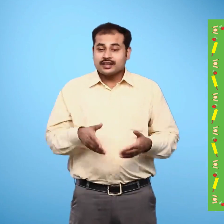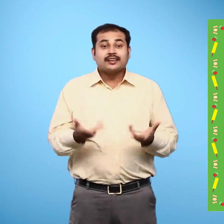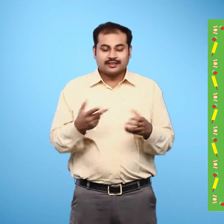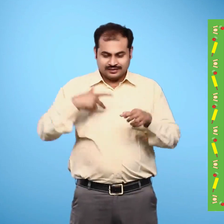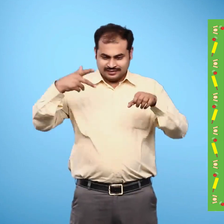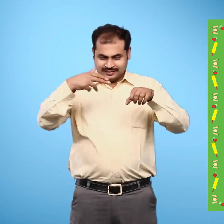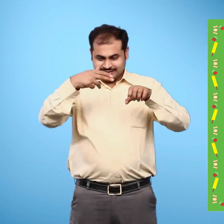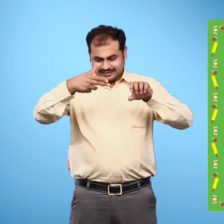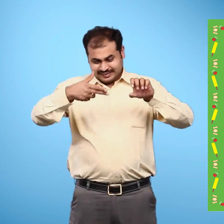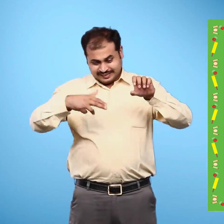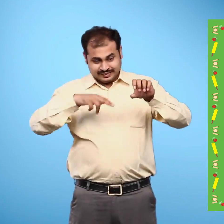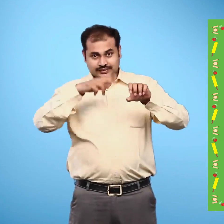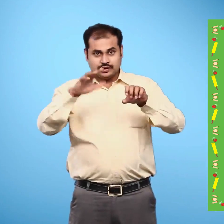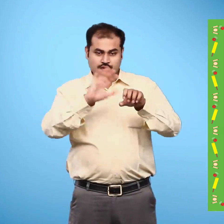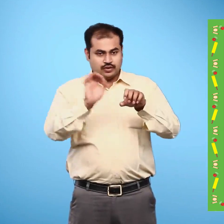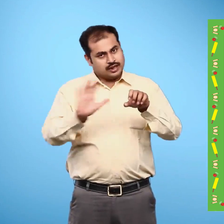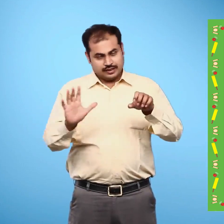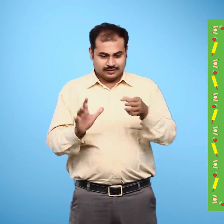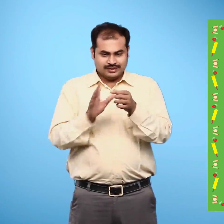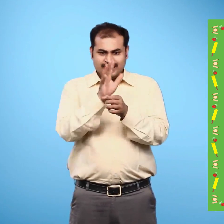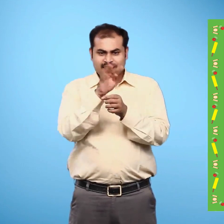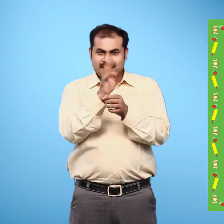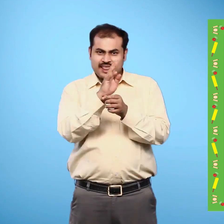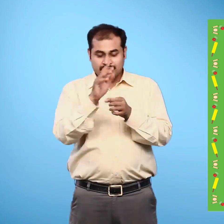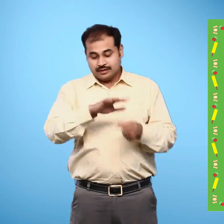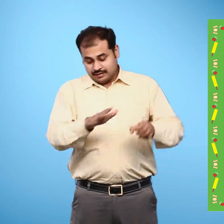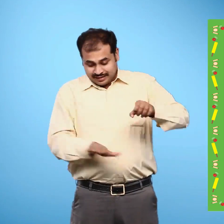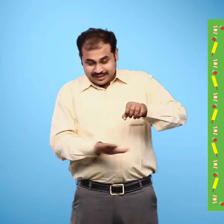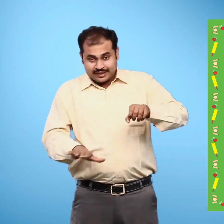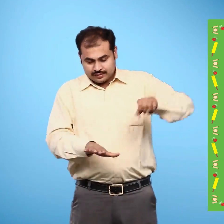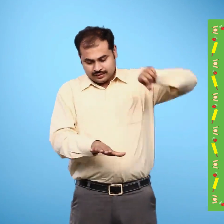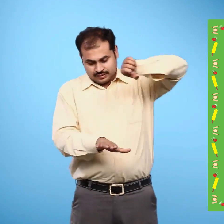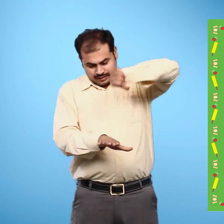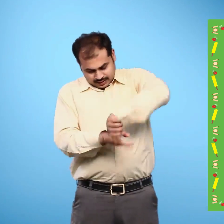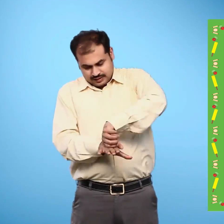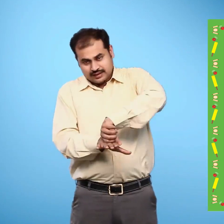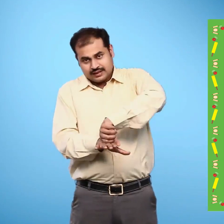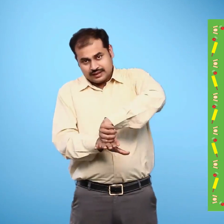Turn down the cut ends. Your tree is ready.